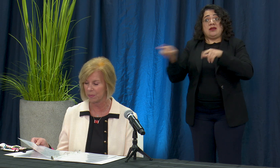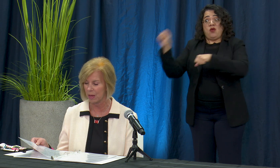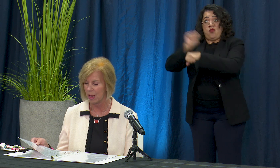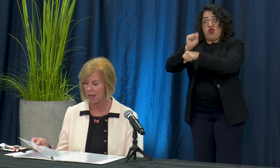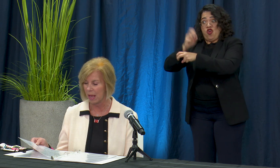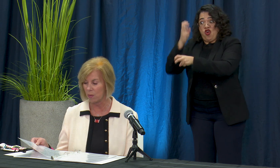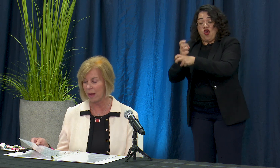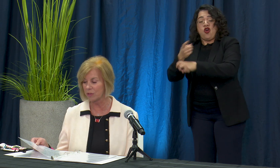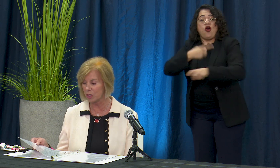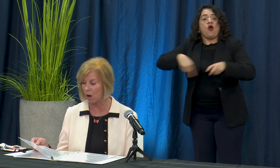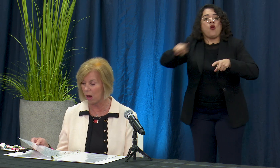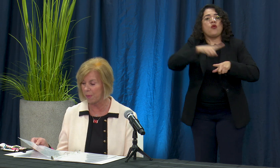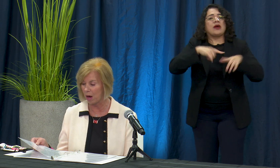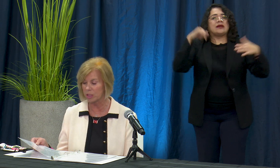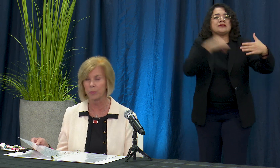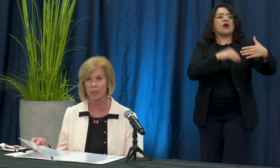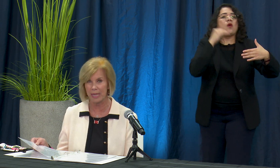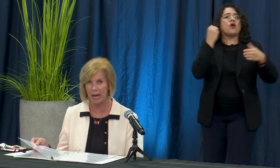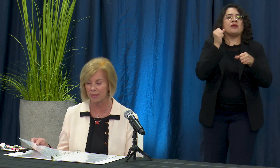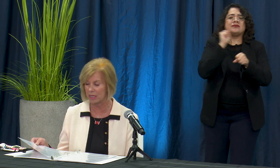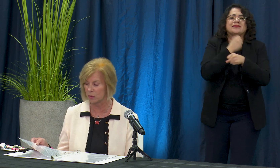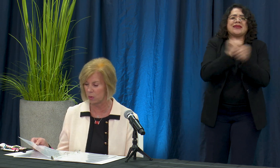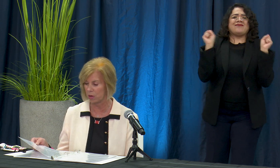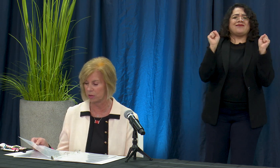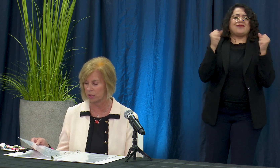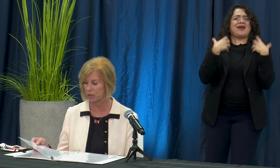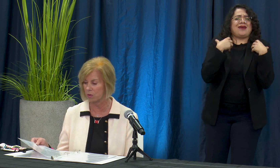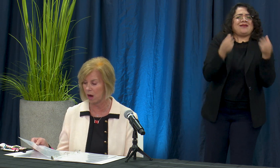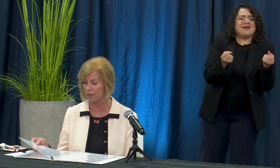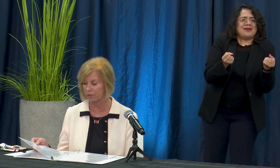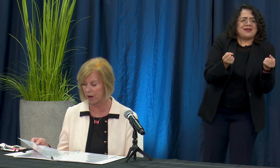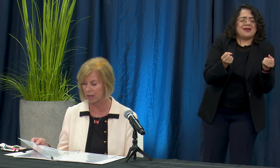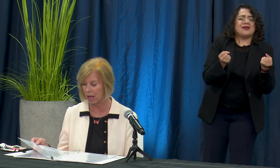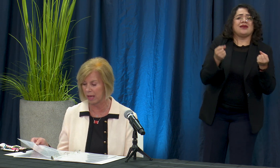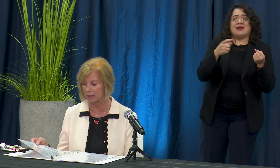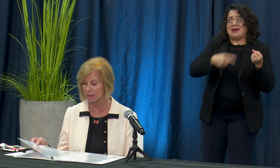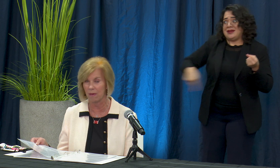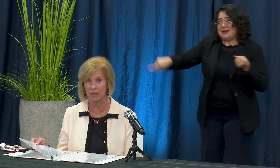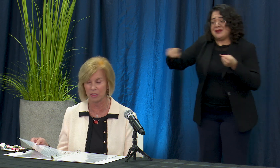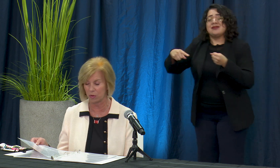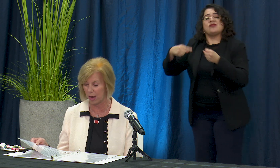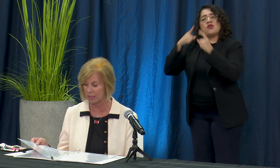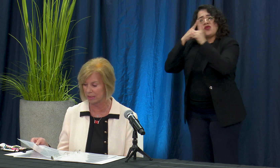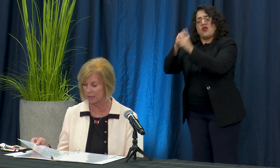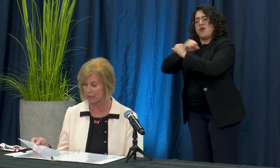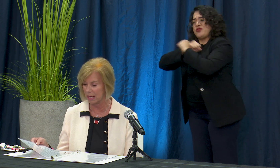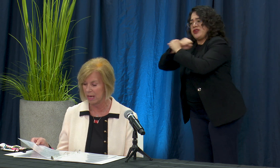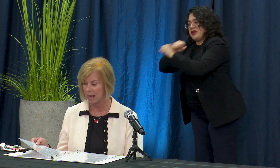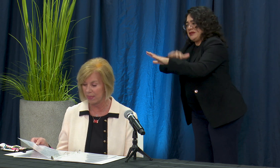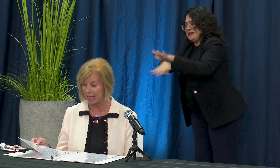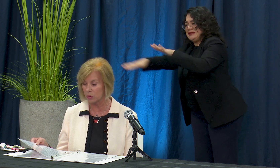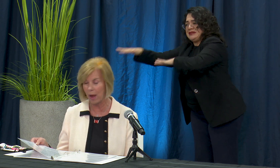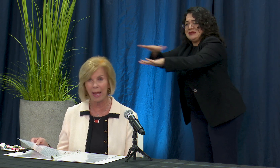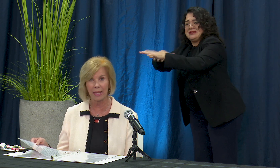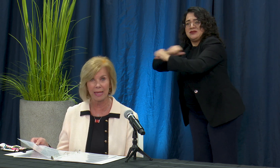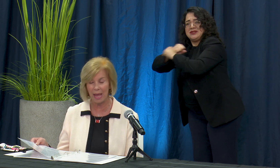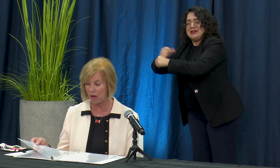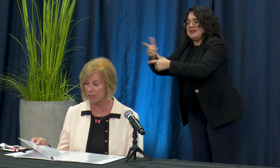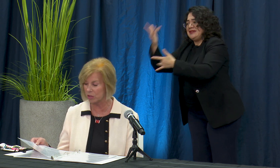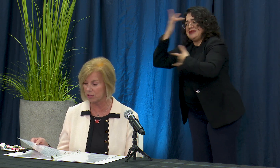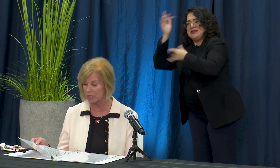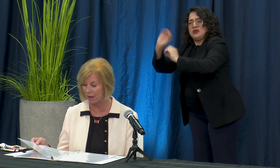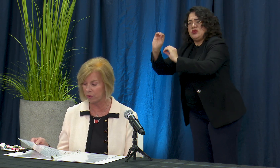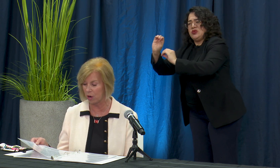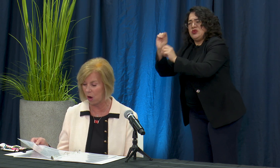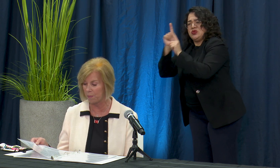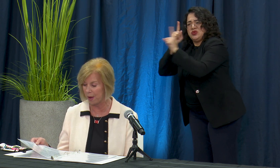healthy. And we have to do our part to protect these workers who are on the front lines of this crisis. And that's why LA